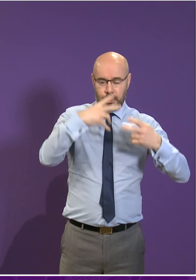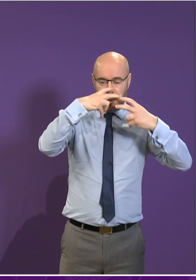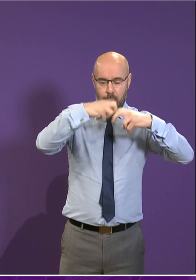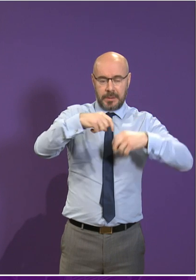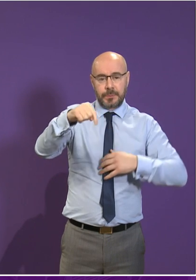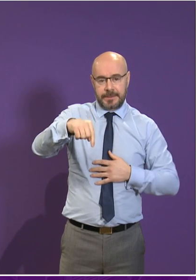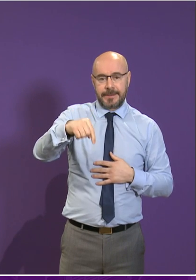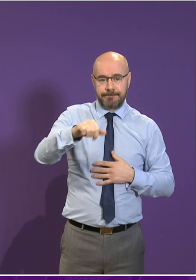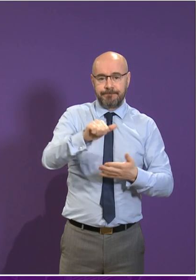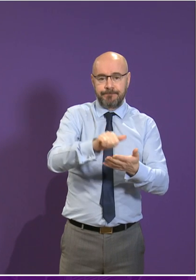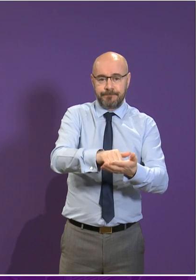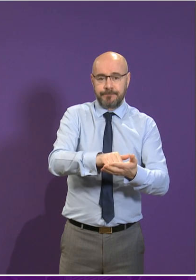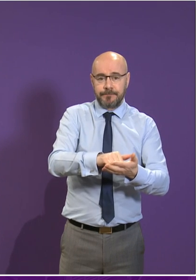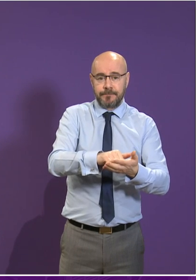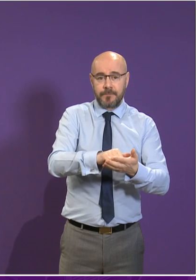at.